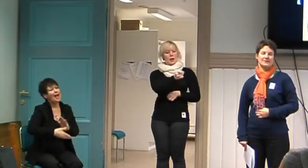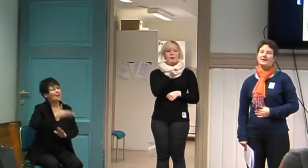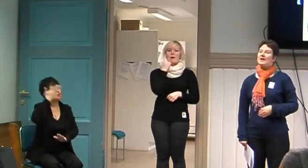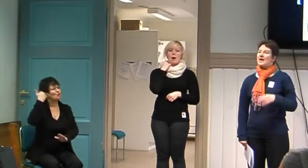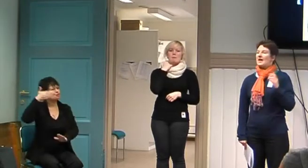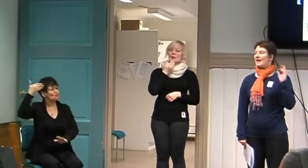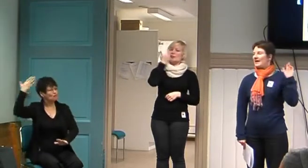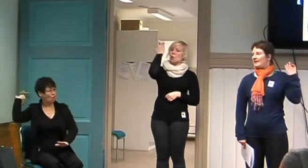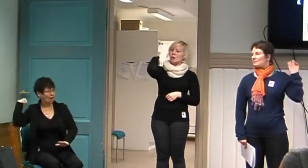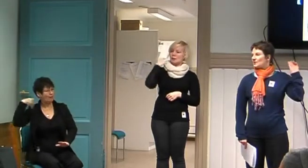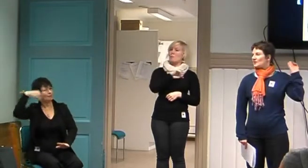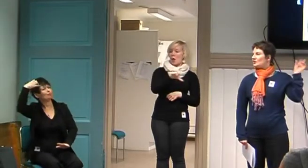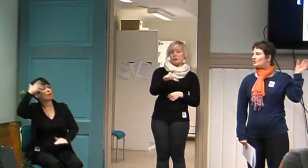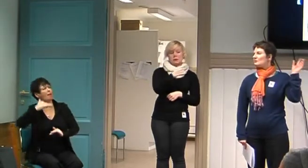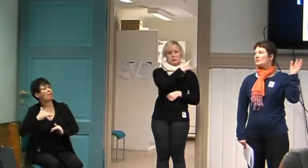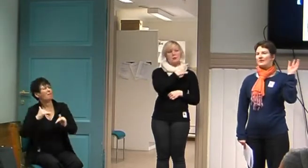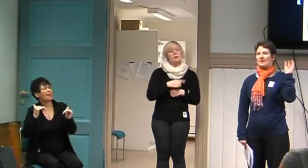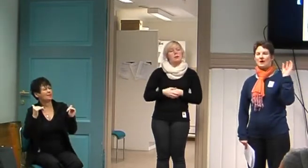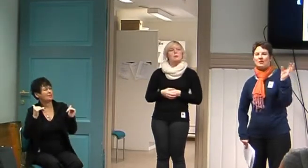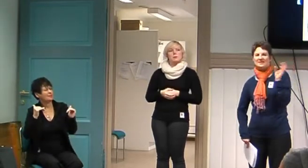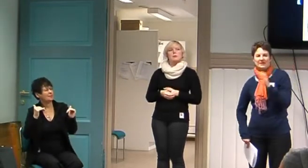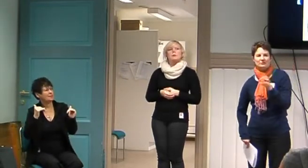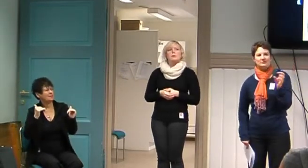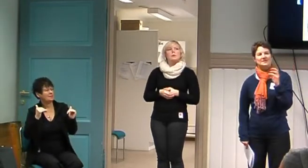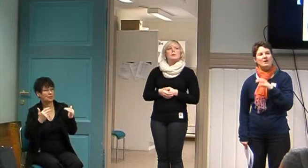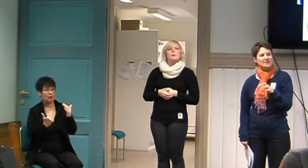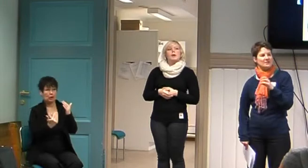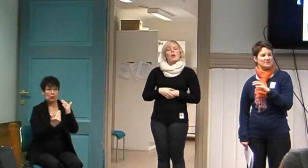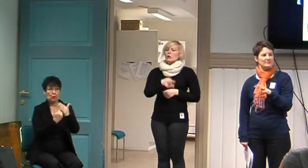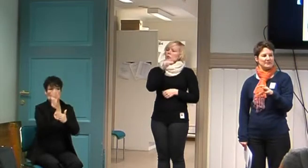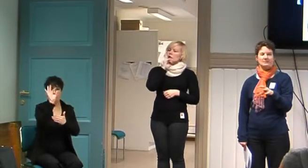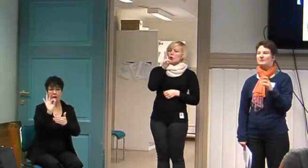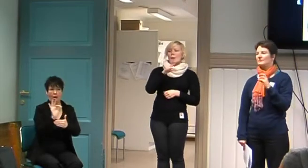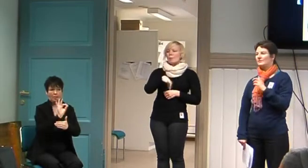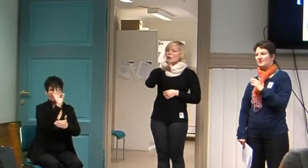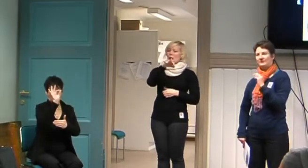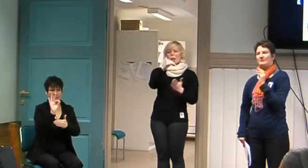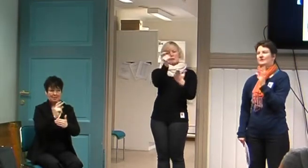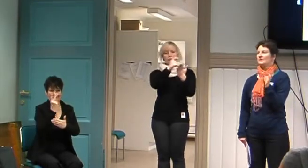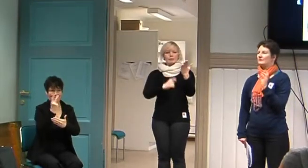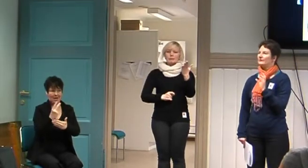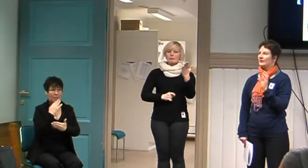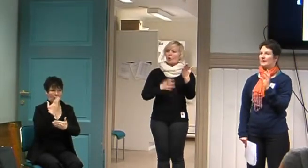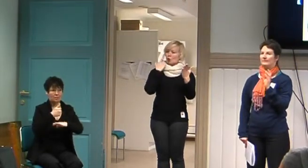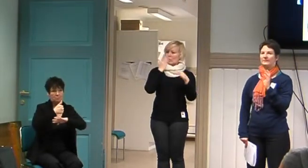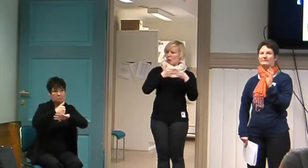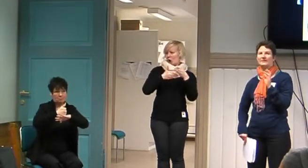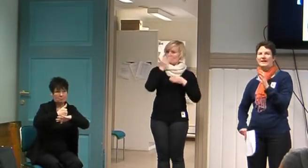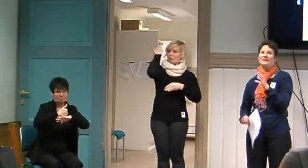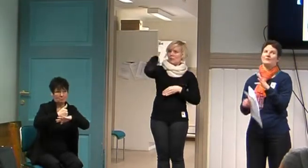palaces. It was a new architectural design when it was built. It was very sort